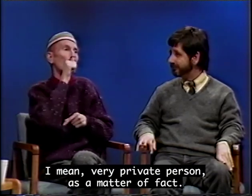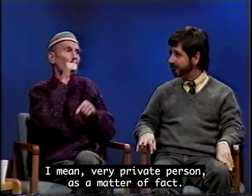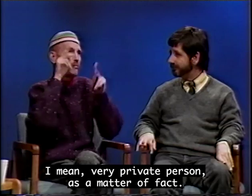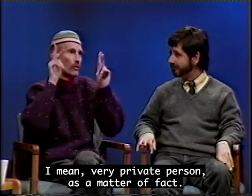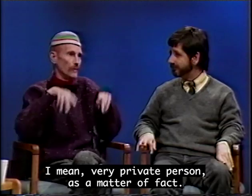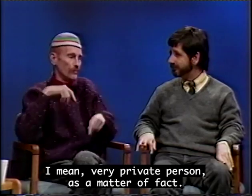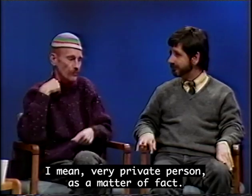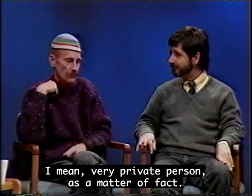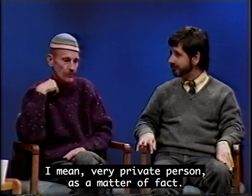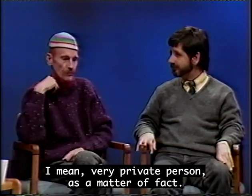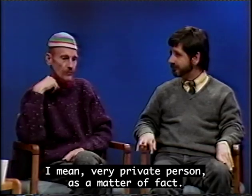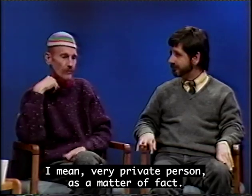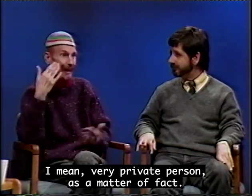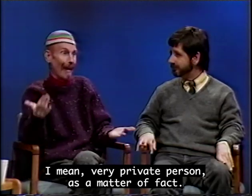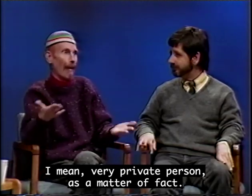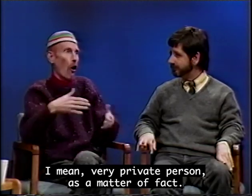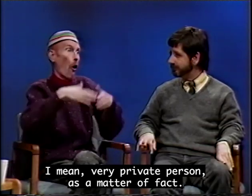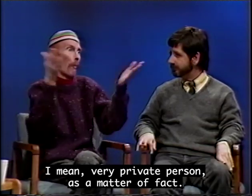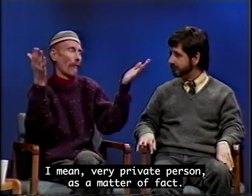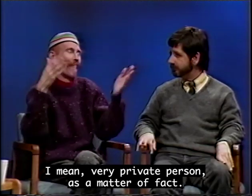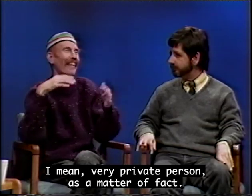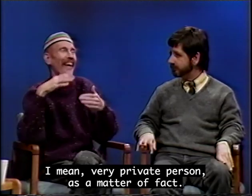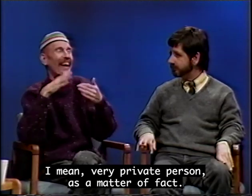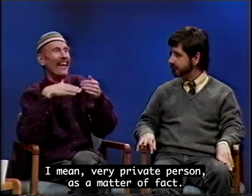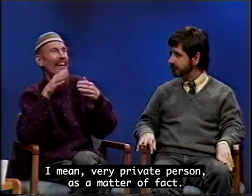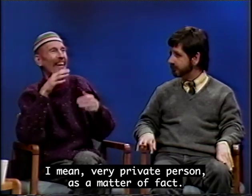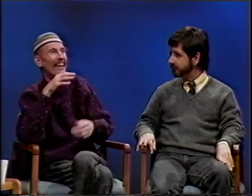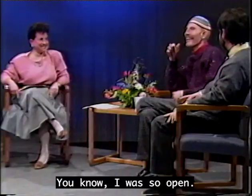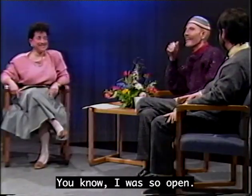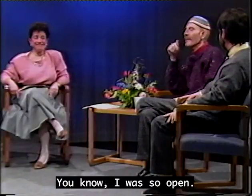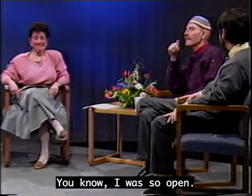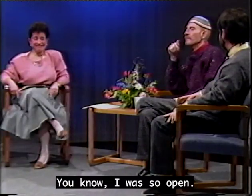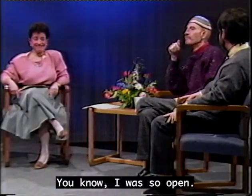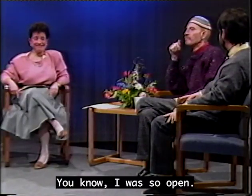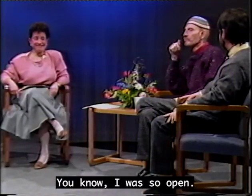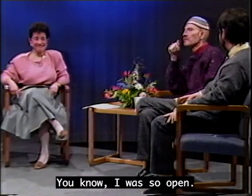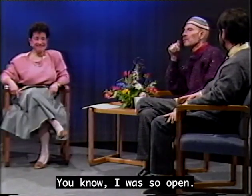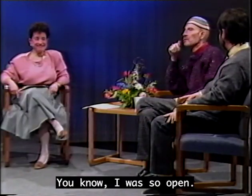mean, very private person, as a matter of fact. You know, I was so open.